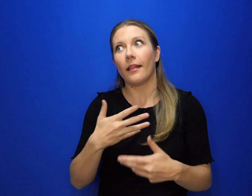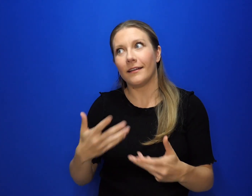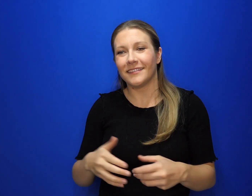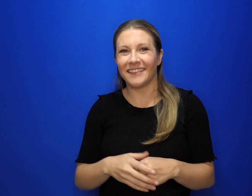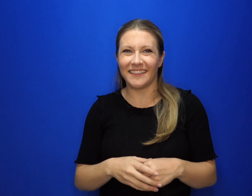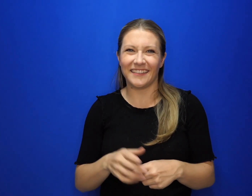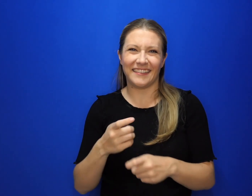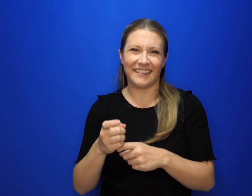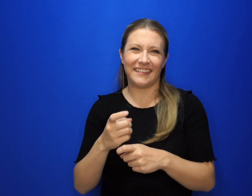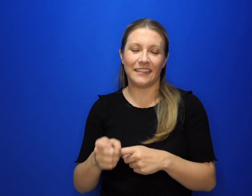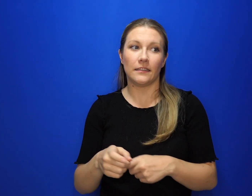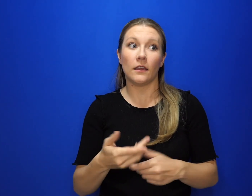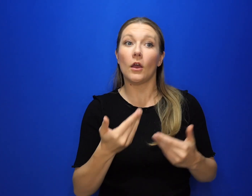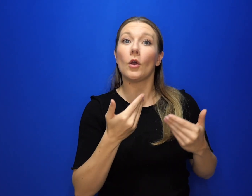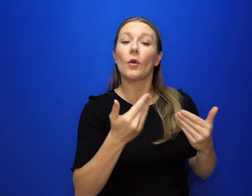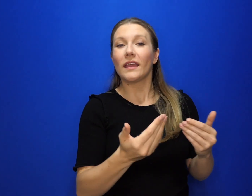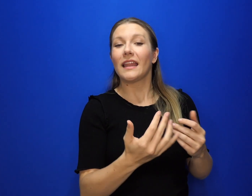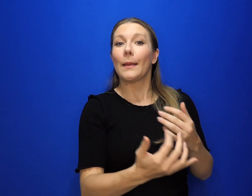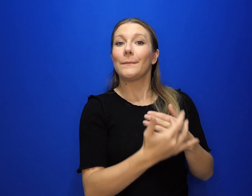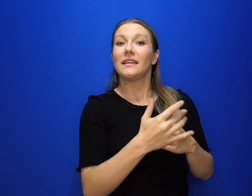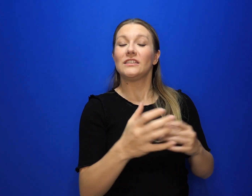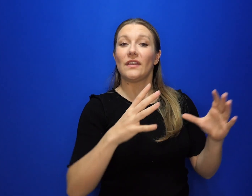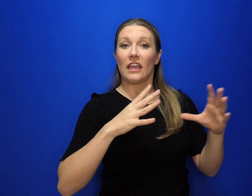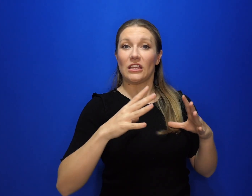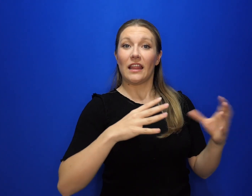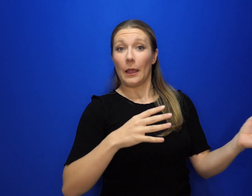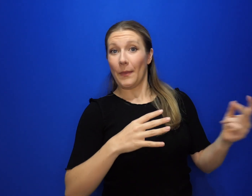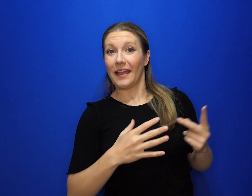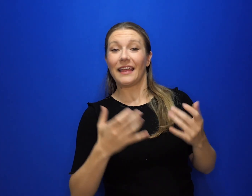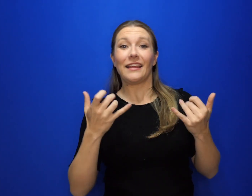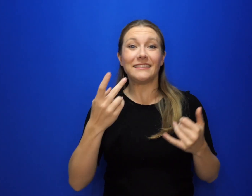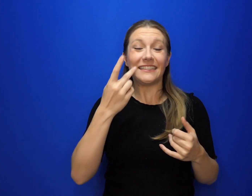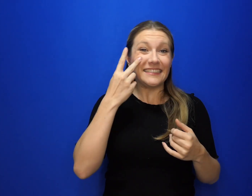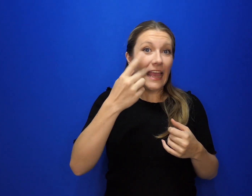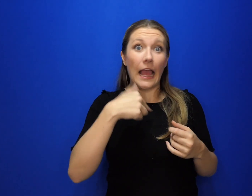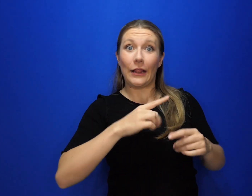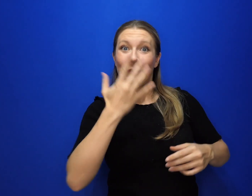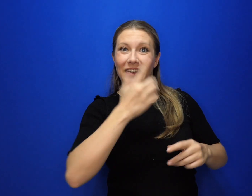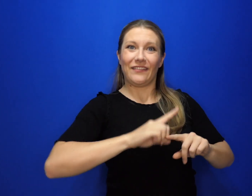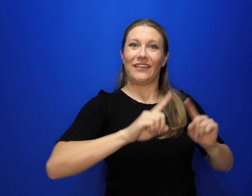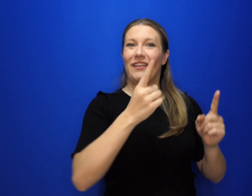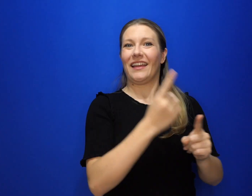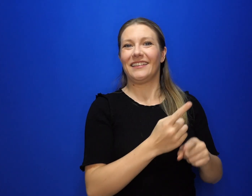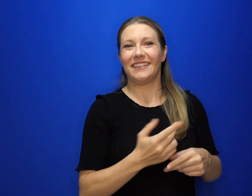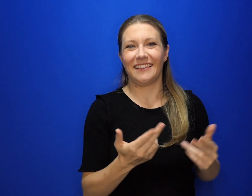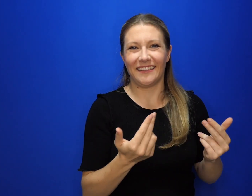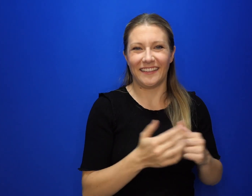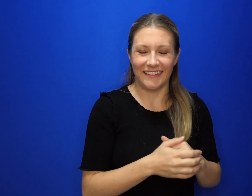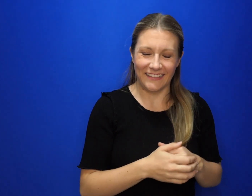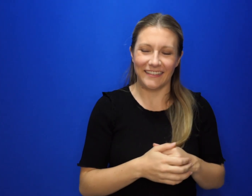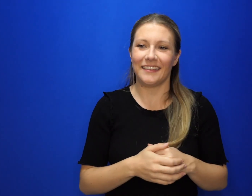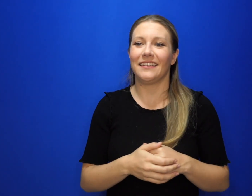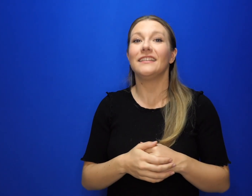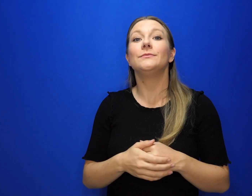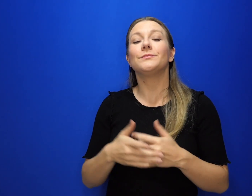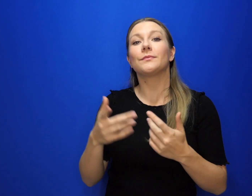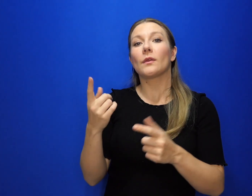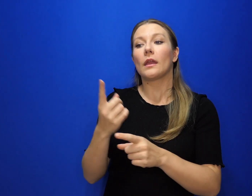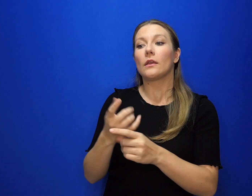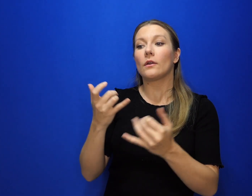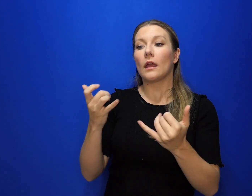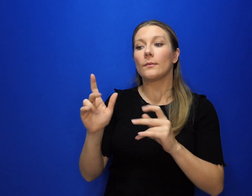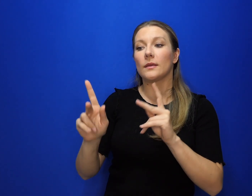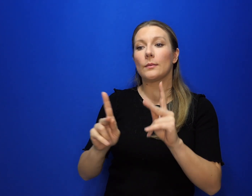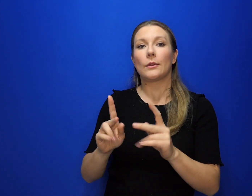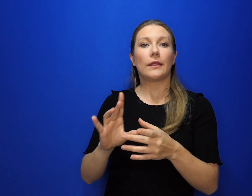Thanks a lot. So go take a beach vacation and then come back and then be like, see, I do look different, right? Different. So, just